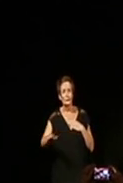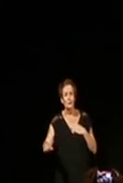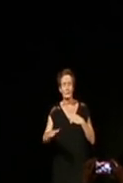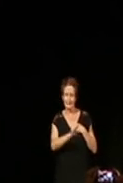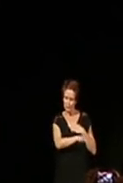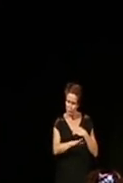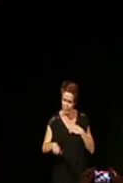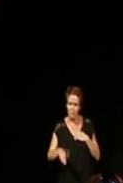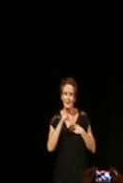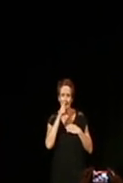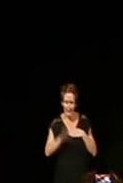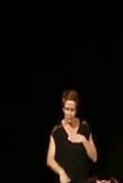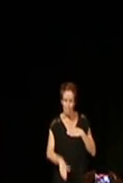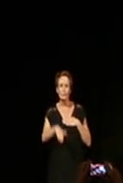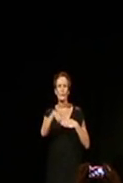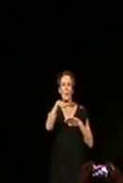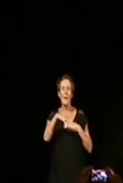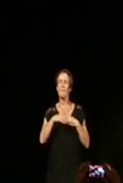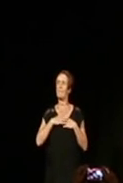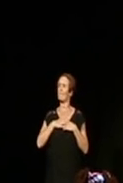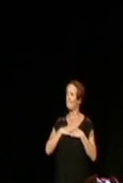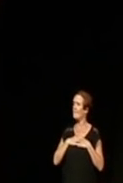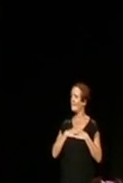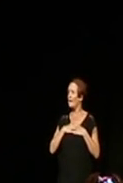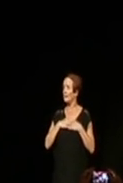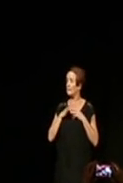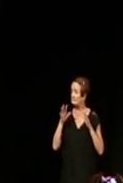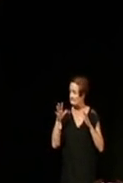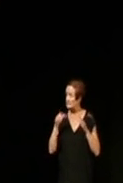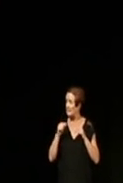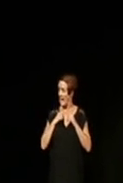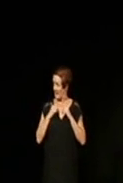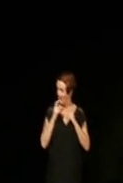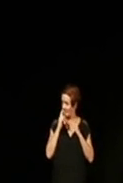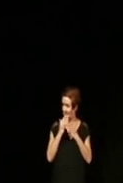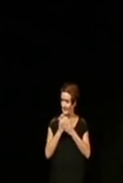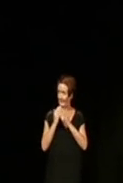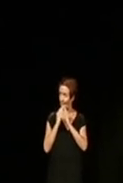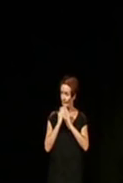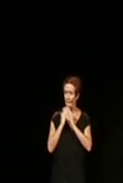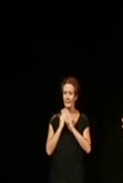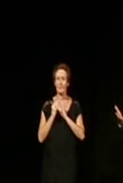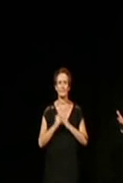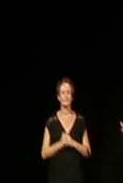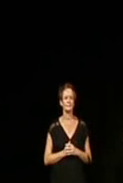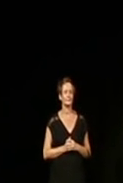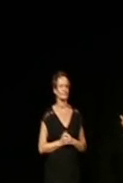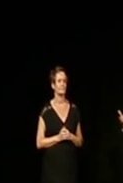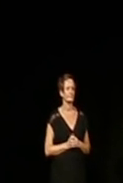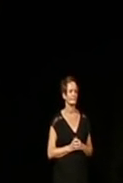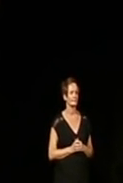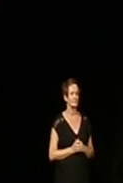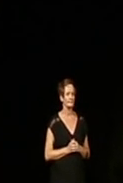up knowing they weren't about to lose their home. Think of what it must be